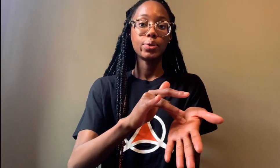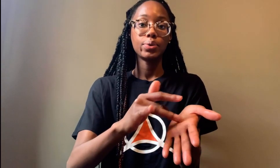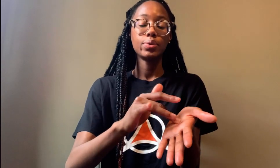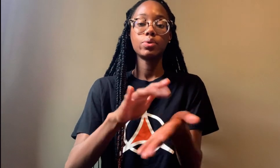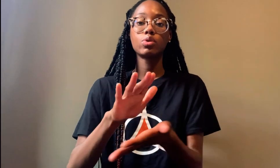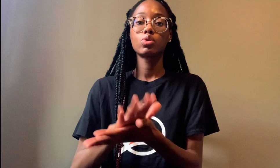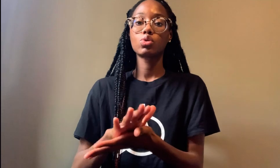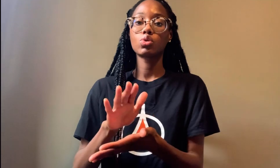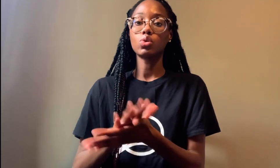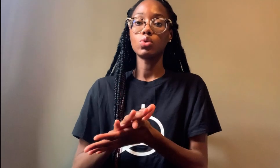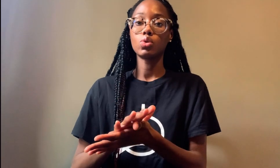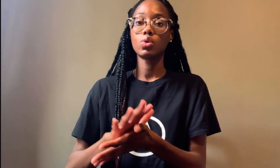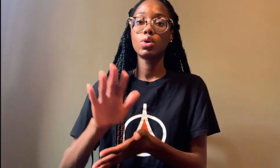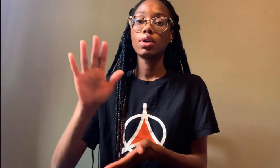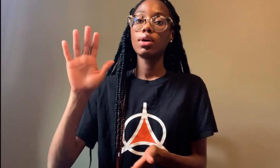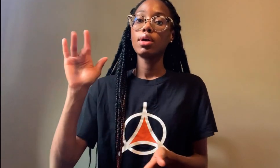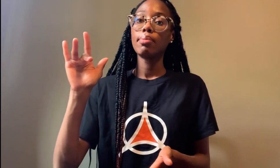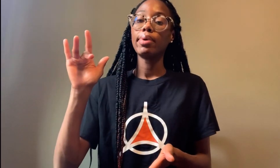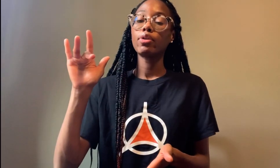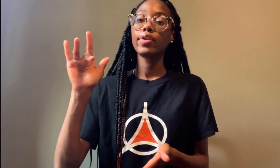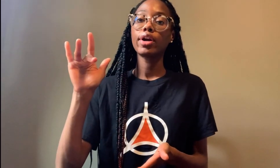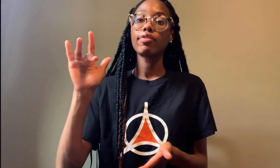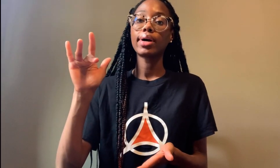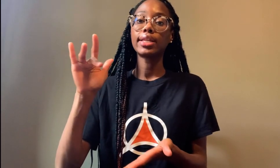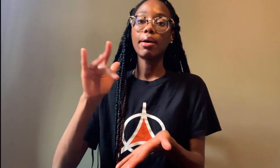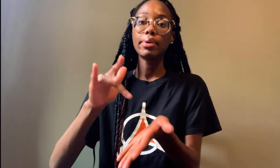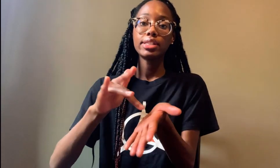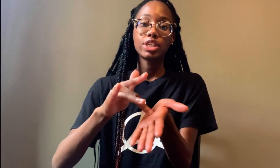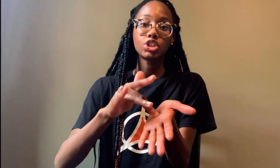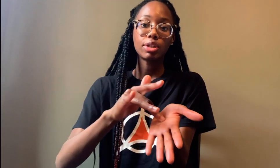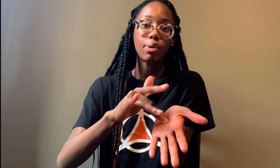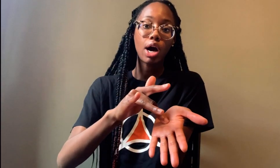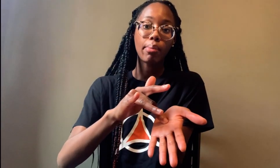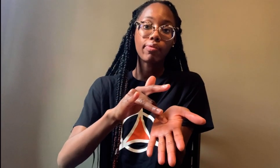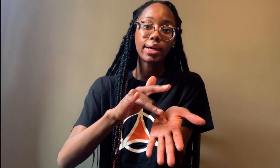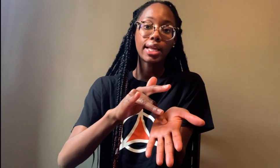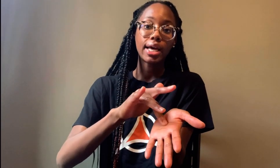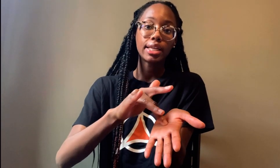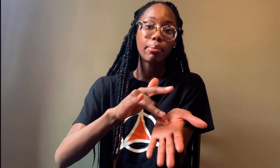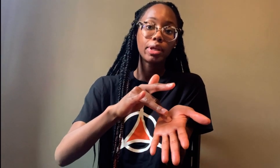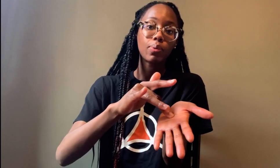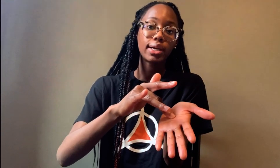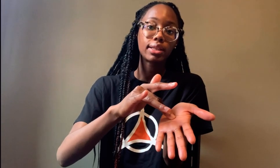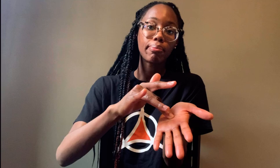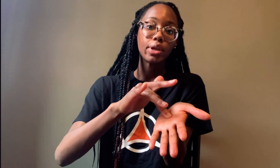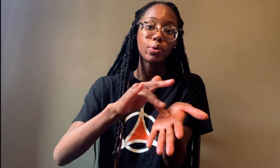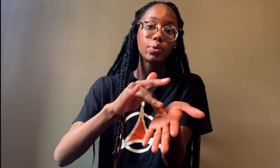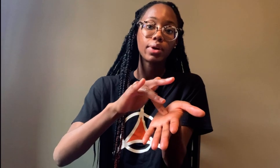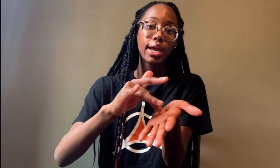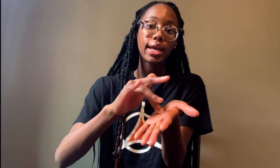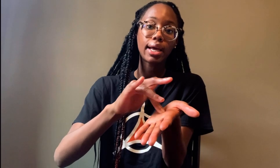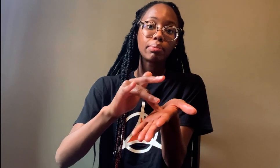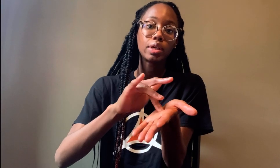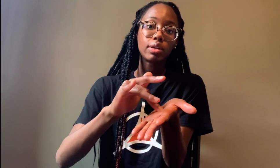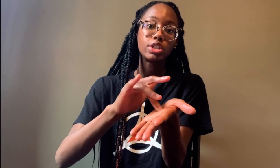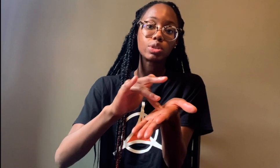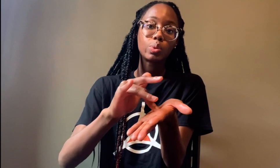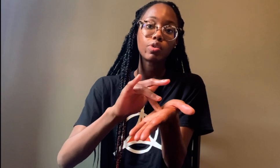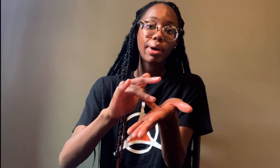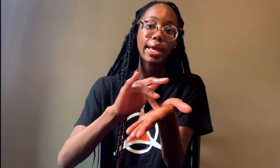Medical school. Middle finger of my dominant touching the palm of my non-dominant right in the middle, and I'm literally just moving my hand